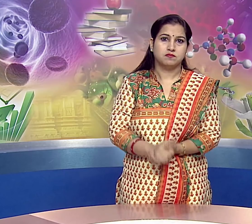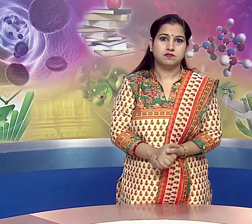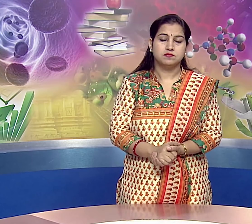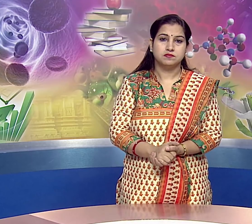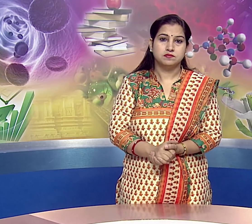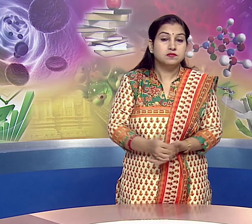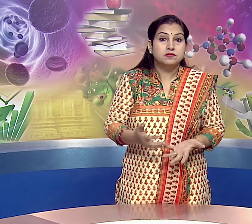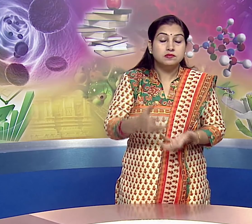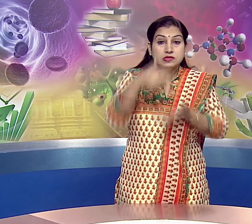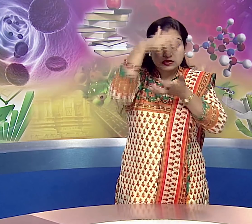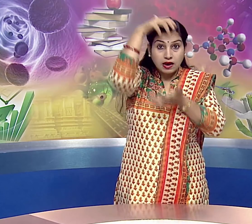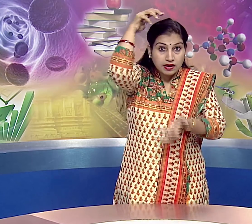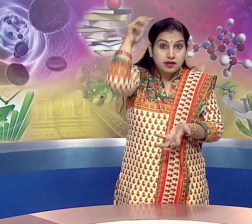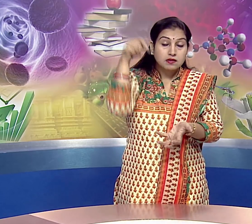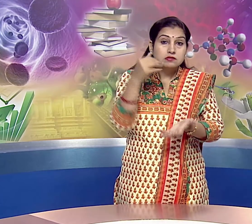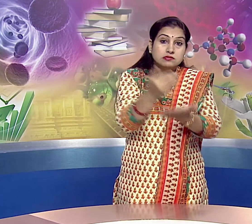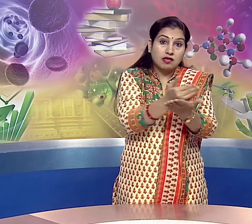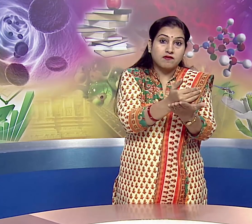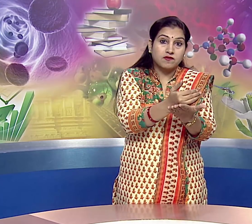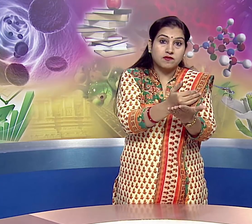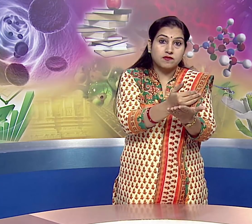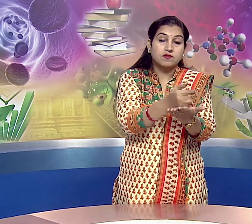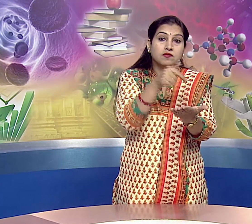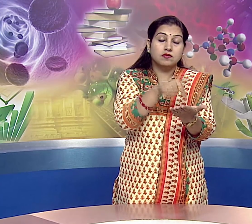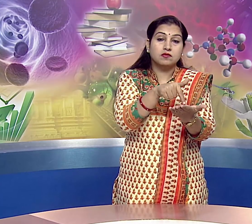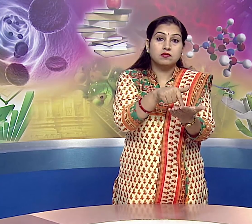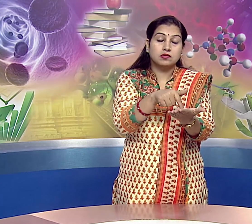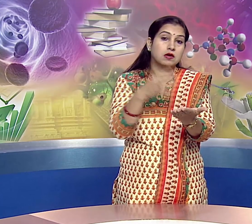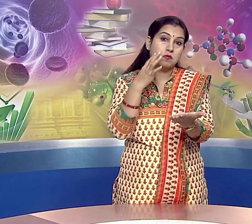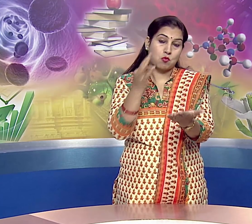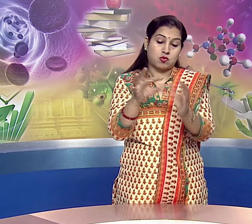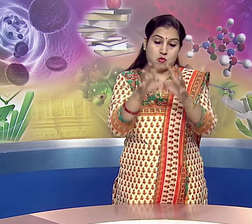that saving the tiger has become a global issue.